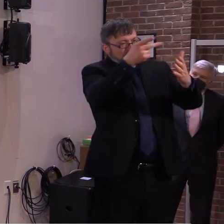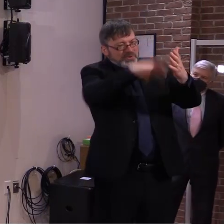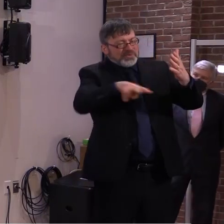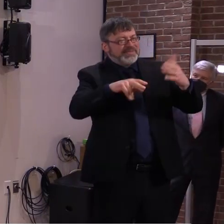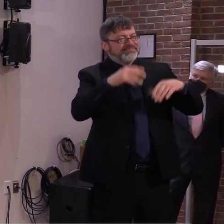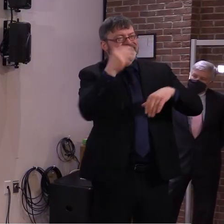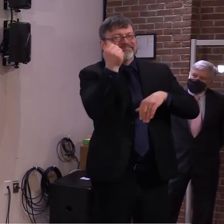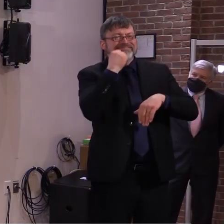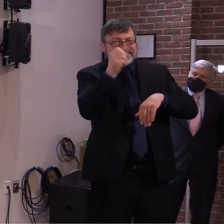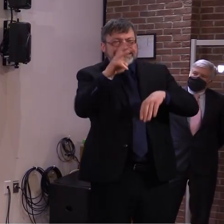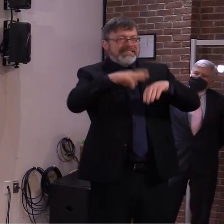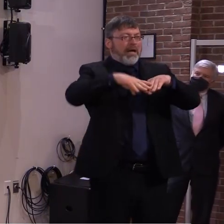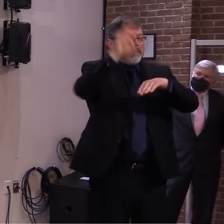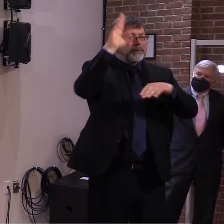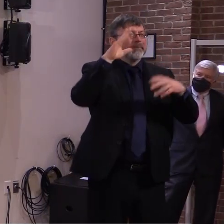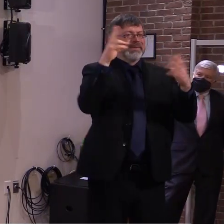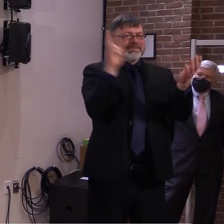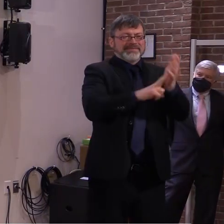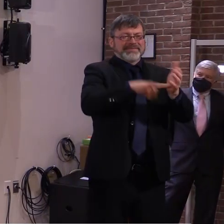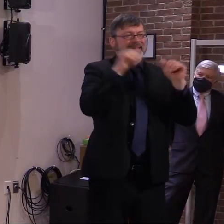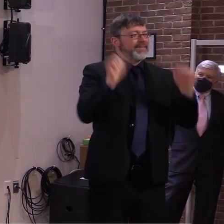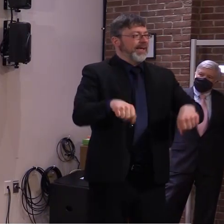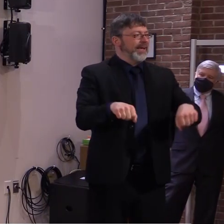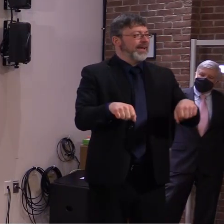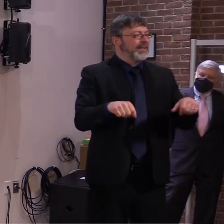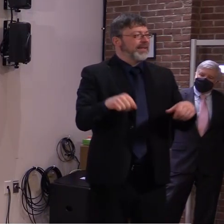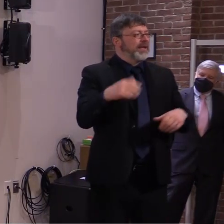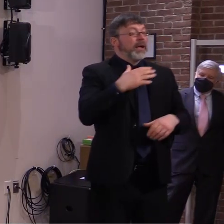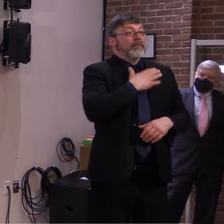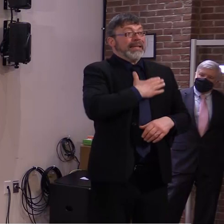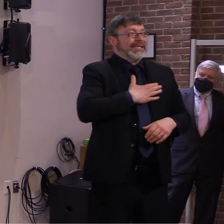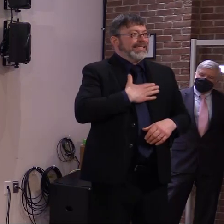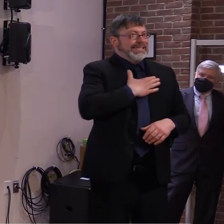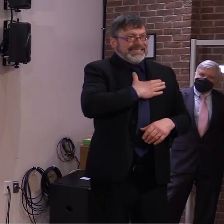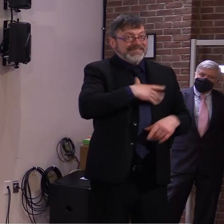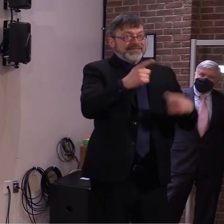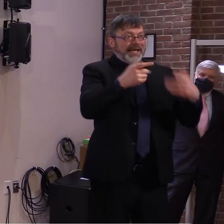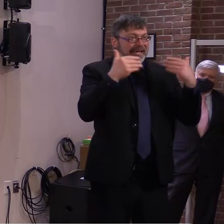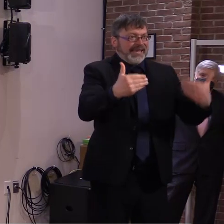gives you more mobility. So we'll get back to normal that much quicker.